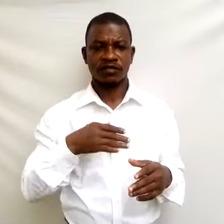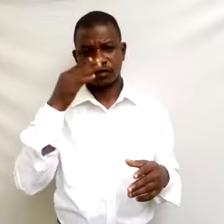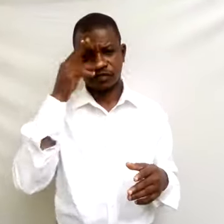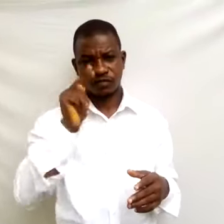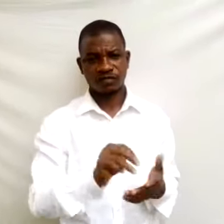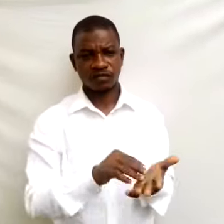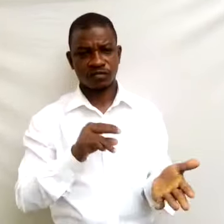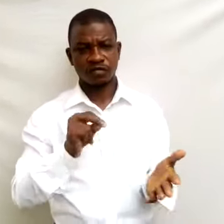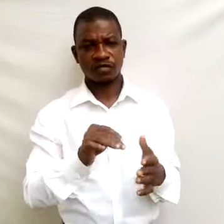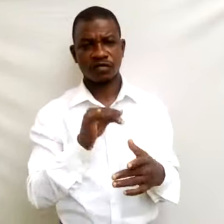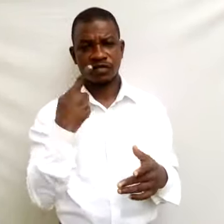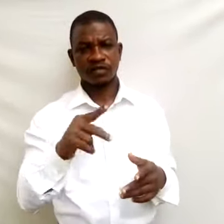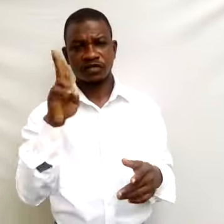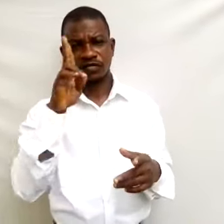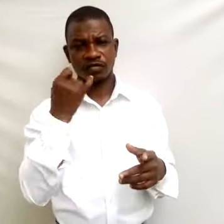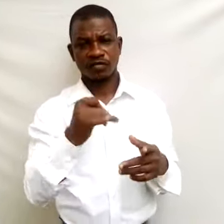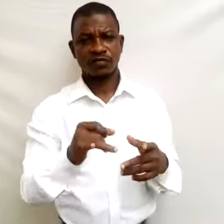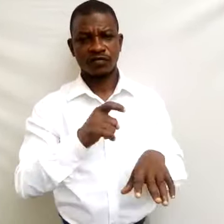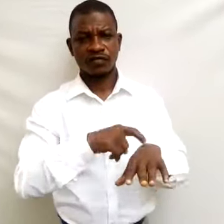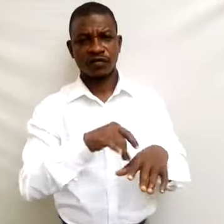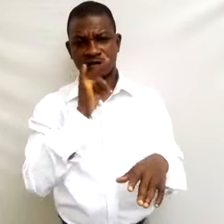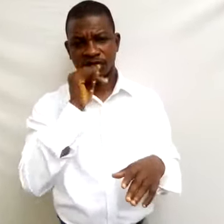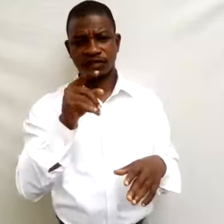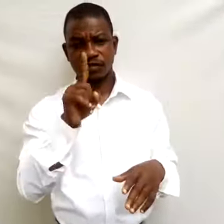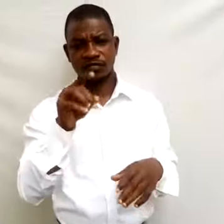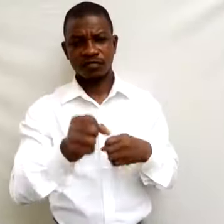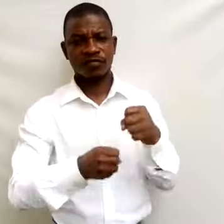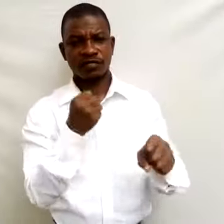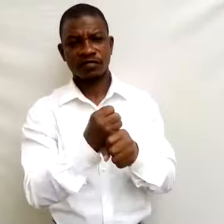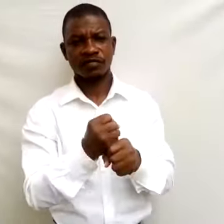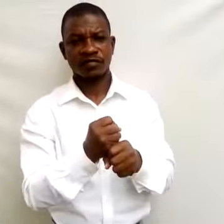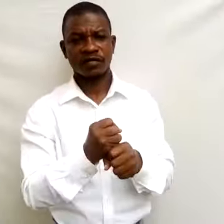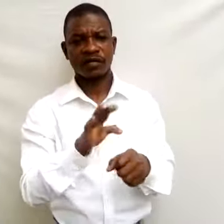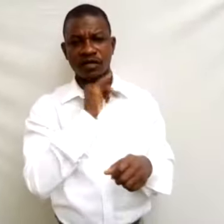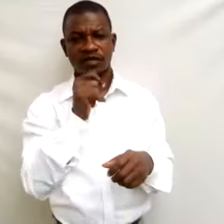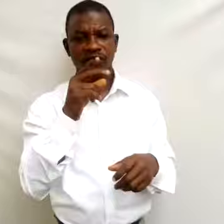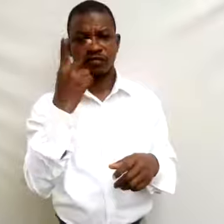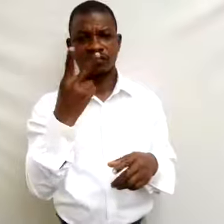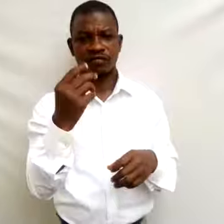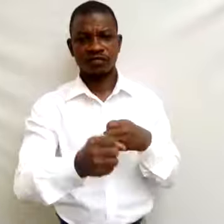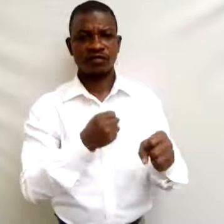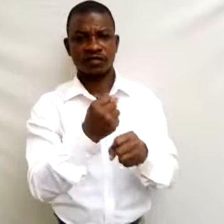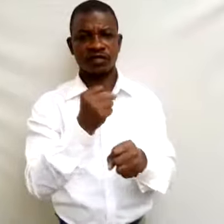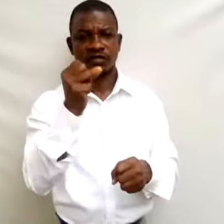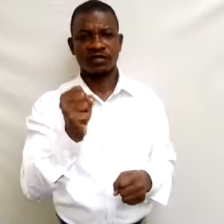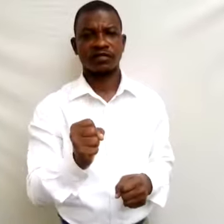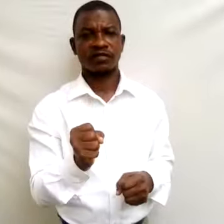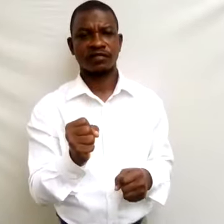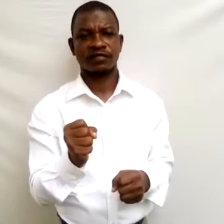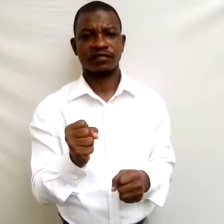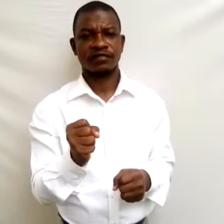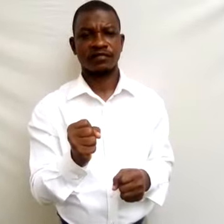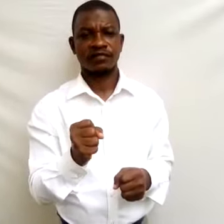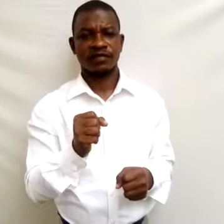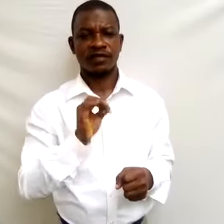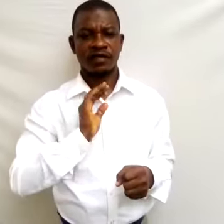the use of time is 1 year and not 2 years. Amount for